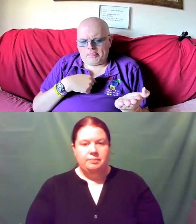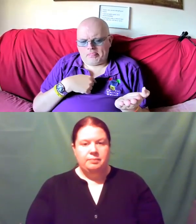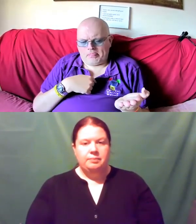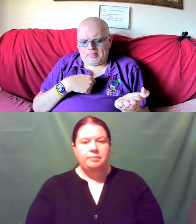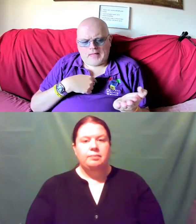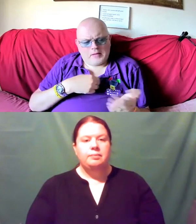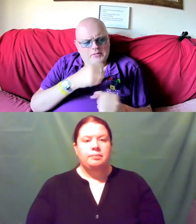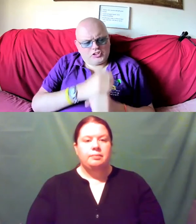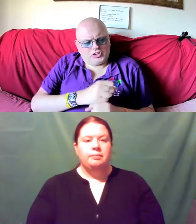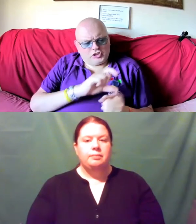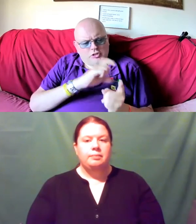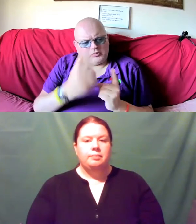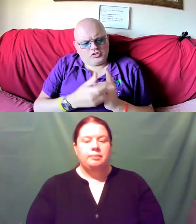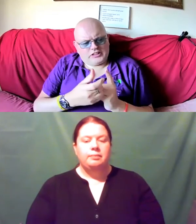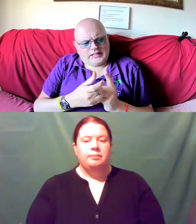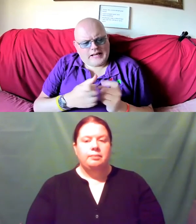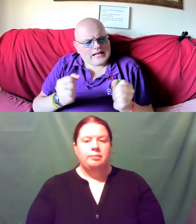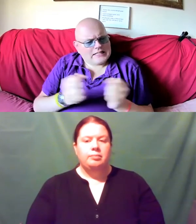church community?